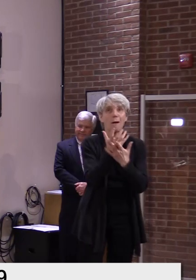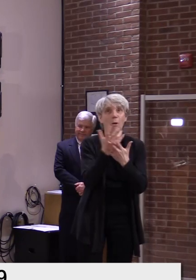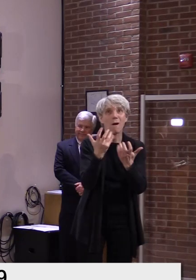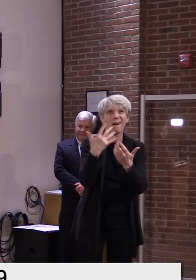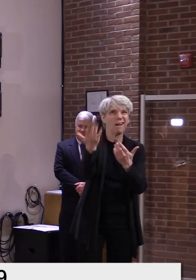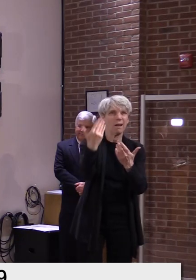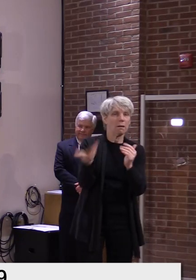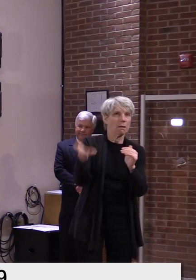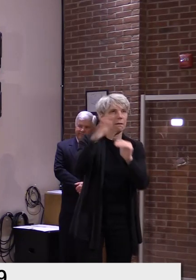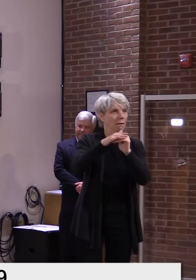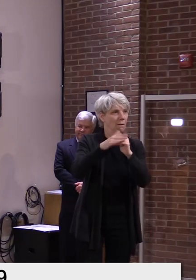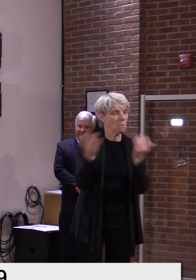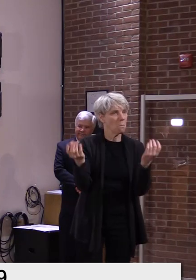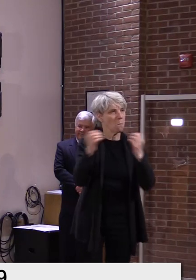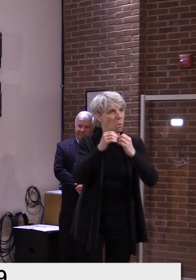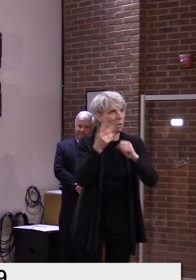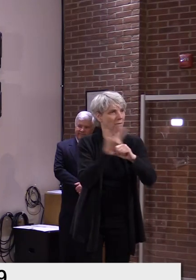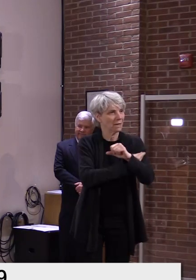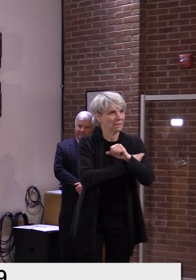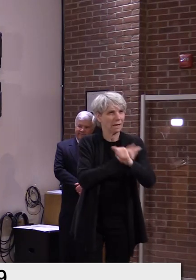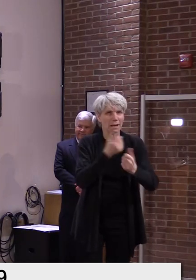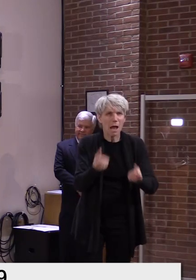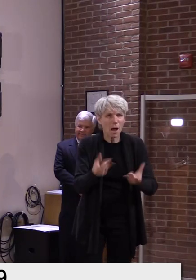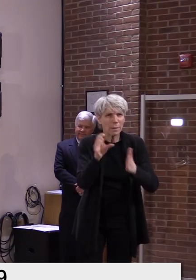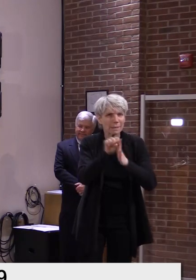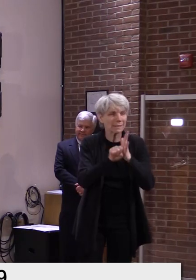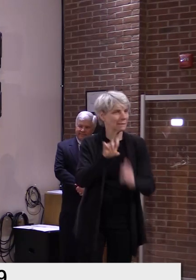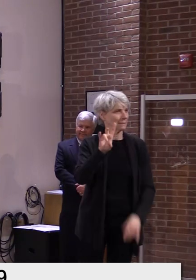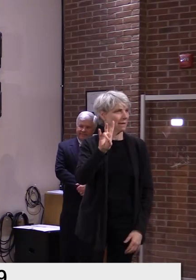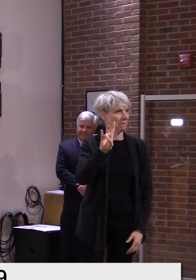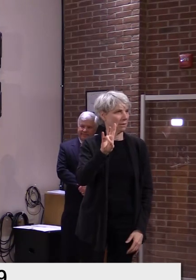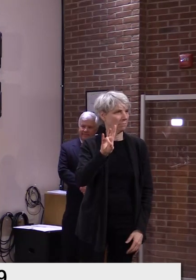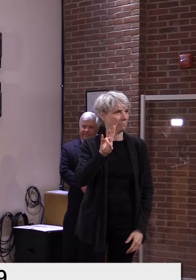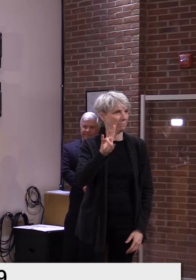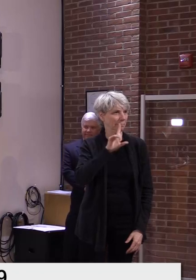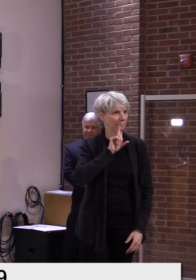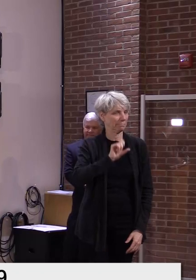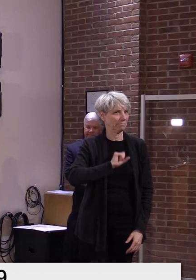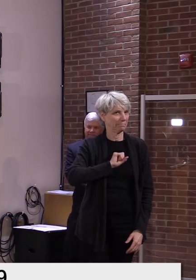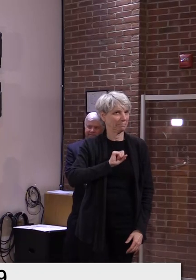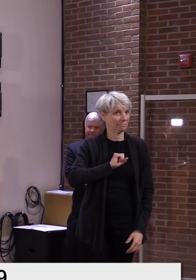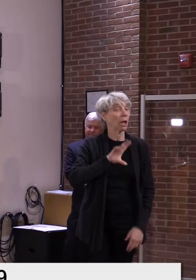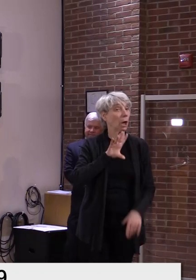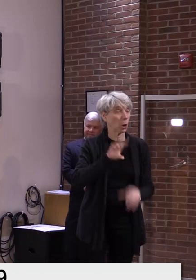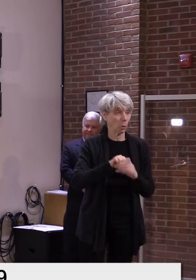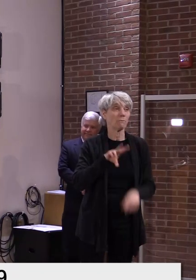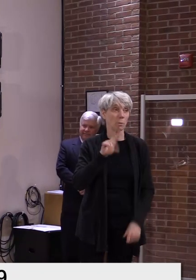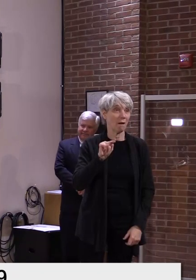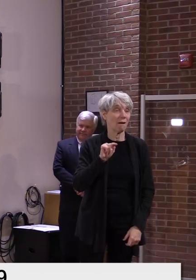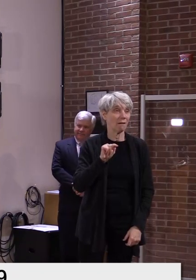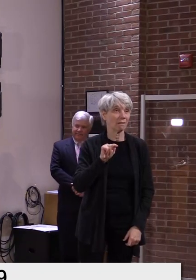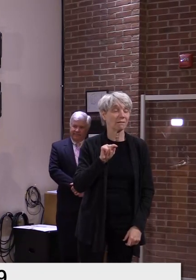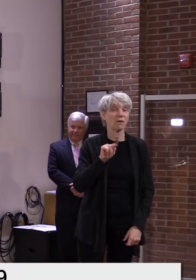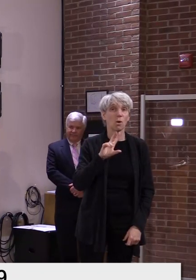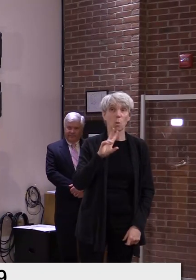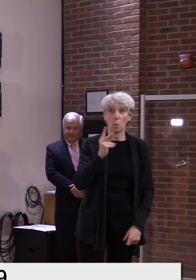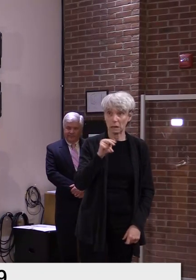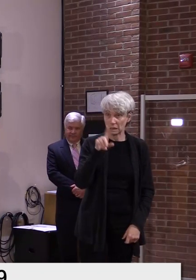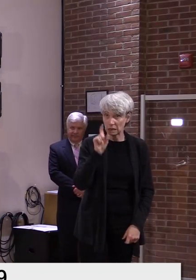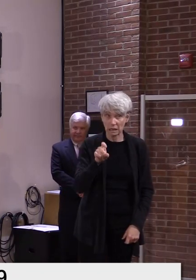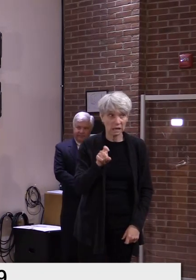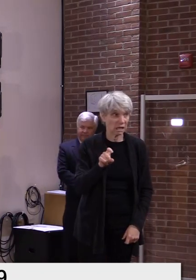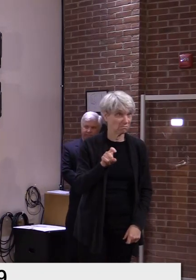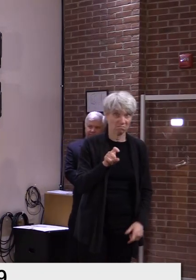Vermont is amongst them. So we'll continue to ask for more doses as we see fit,